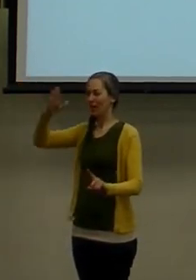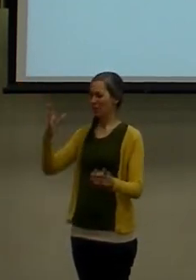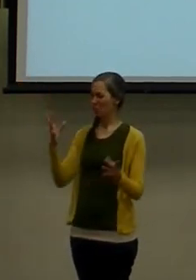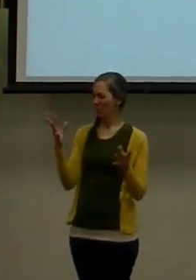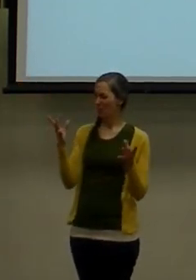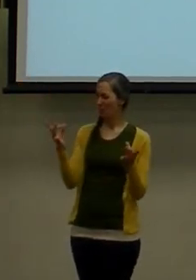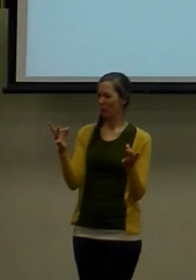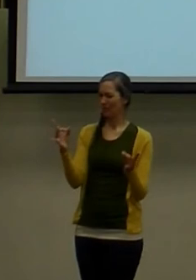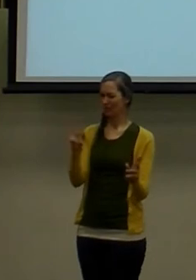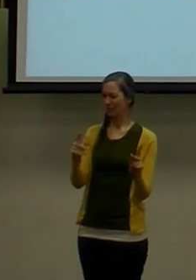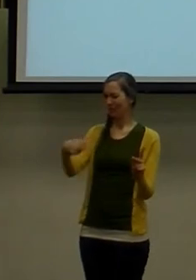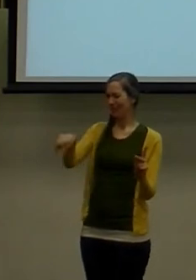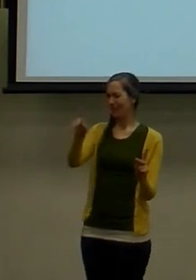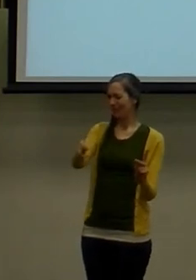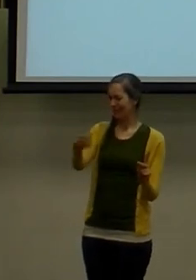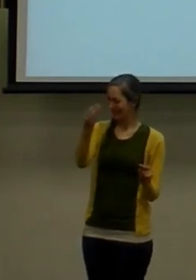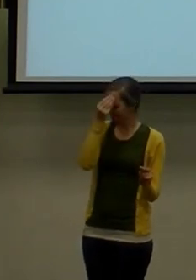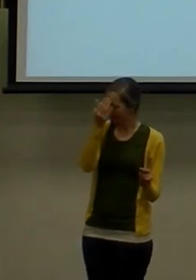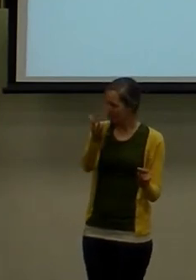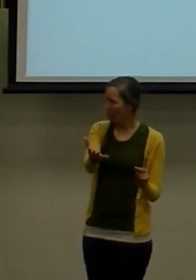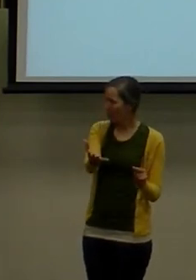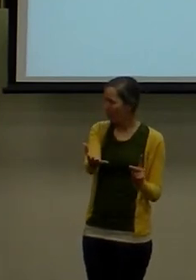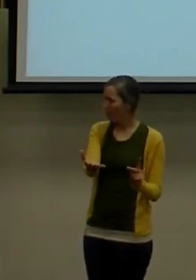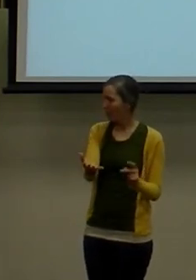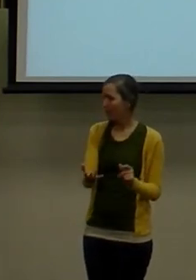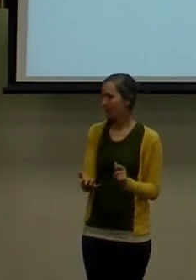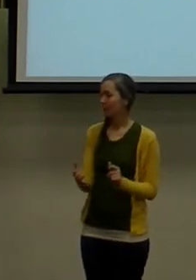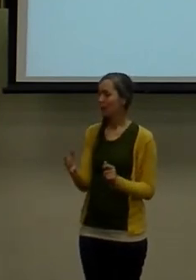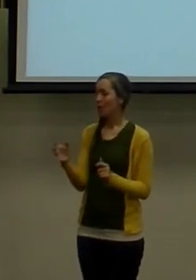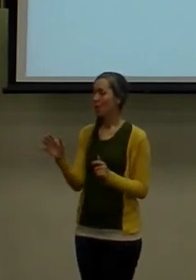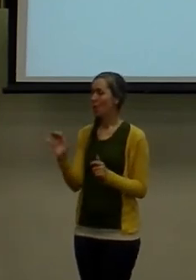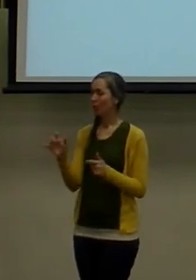like about this scripture is,